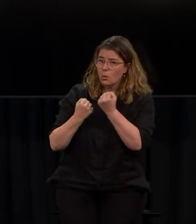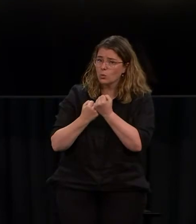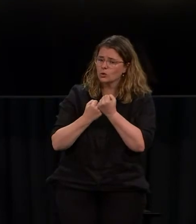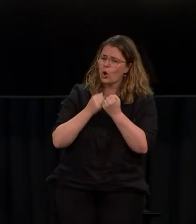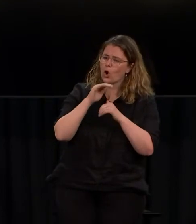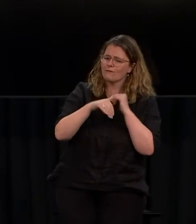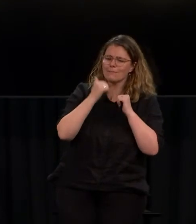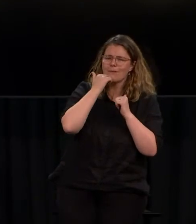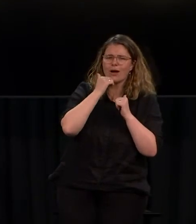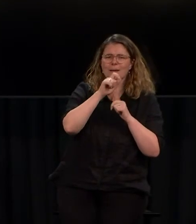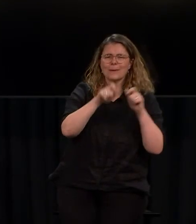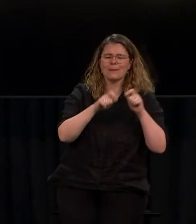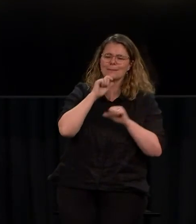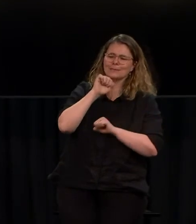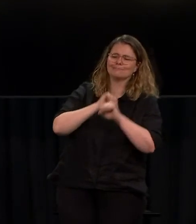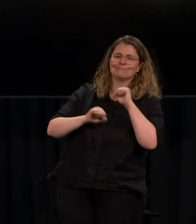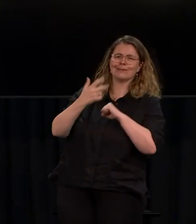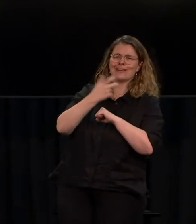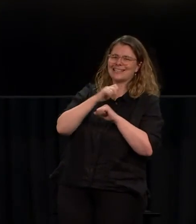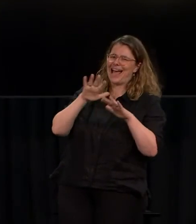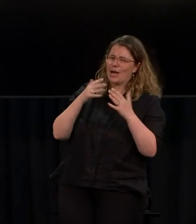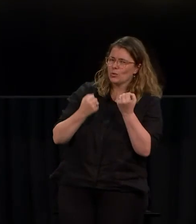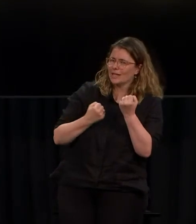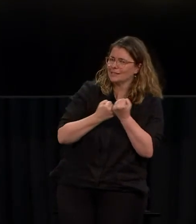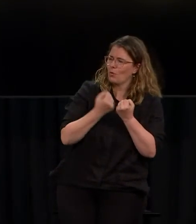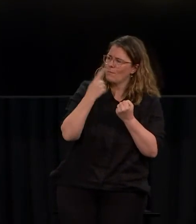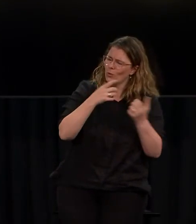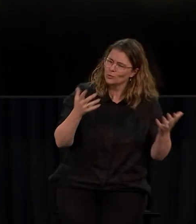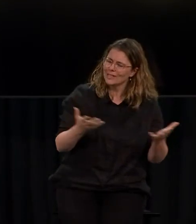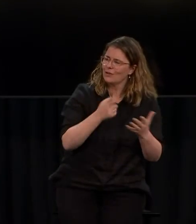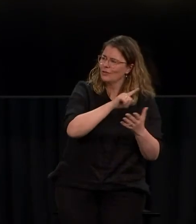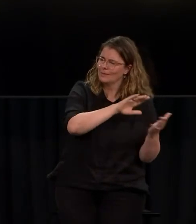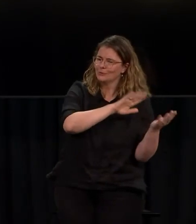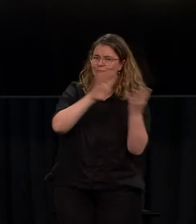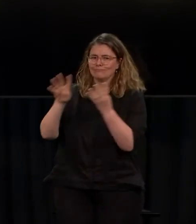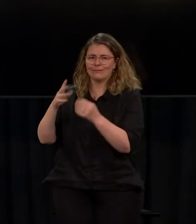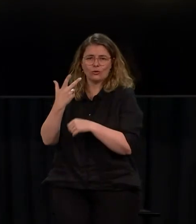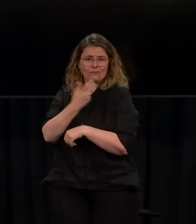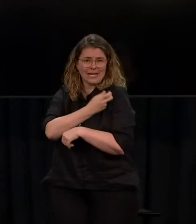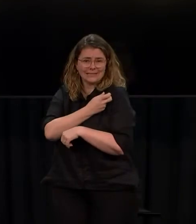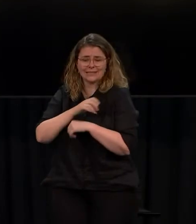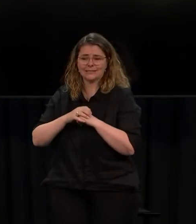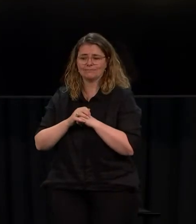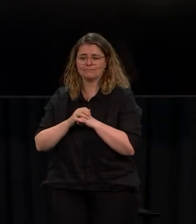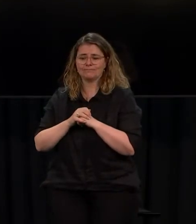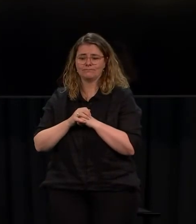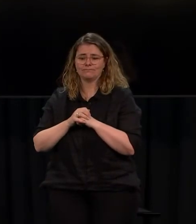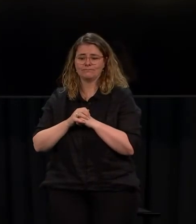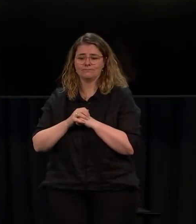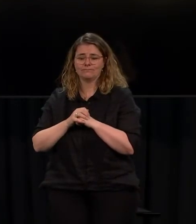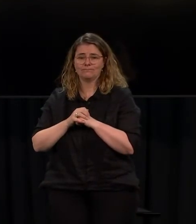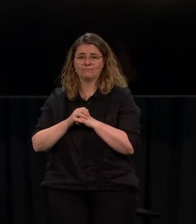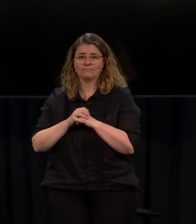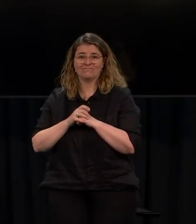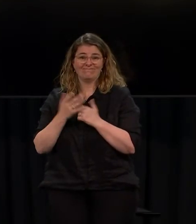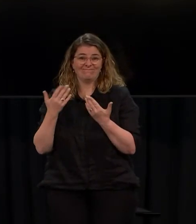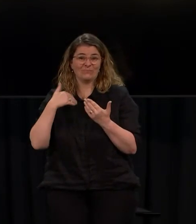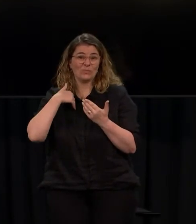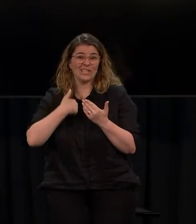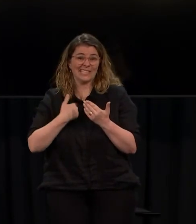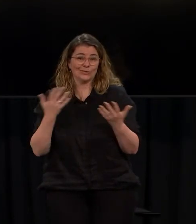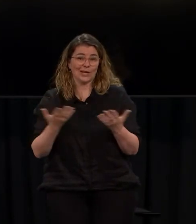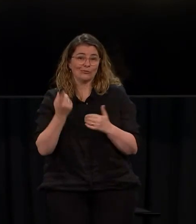hesitant Māori populations, and what more could be done? Well, so long as we have a distance in our rates, that says more needs to be